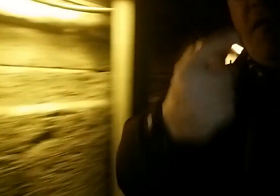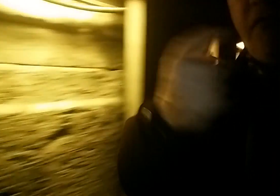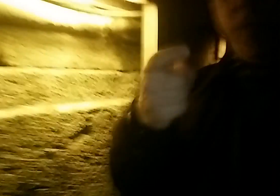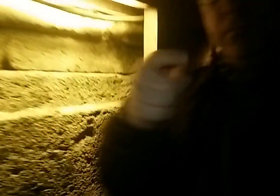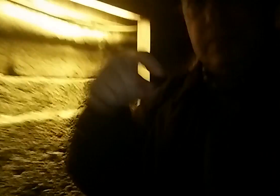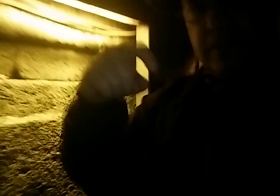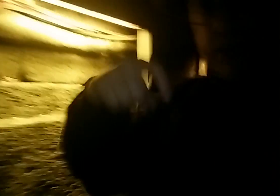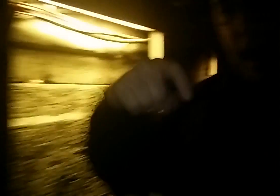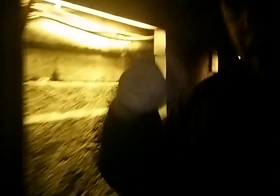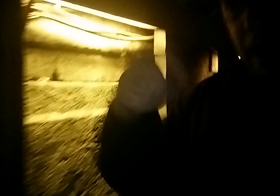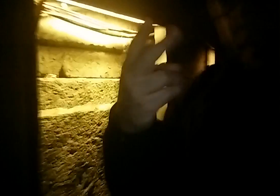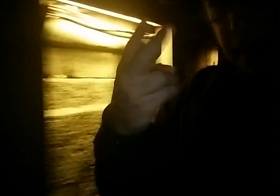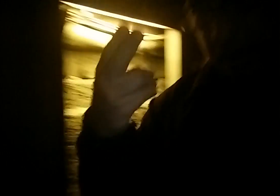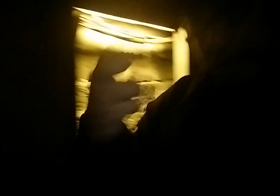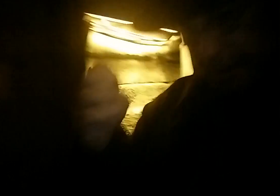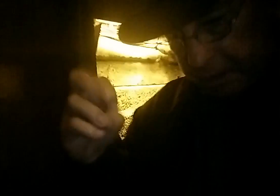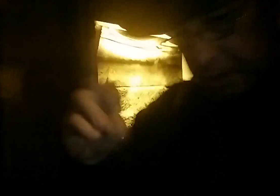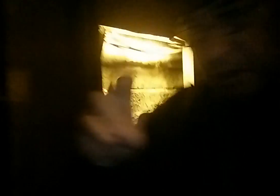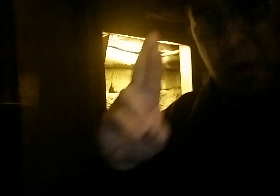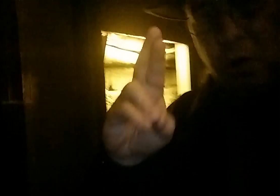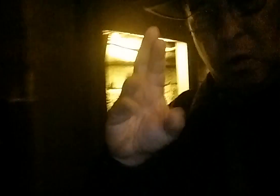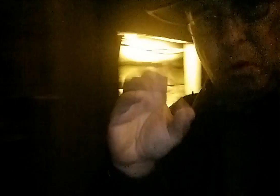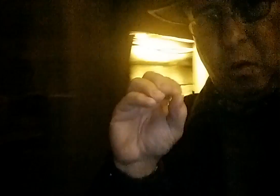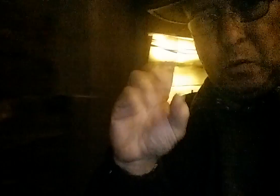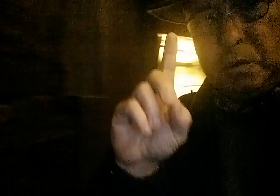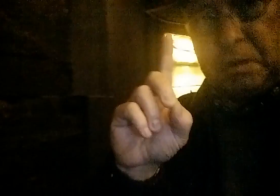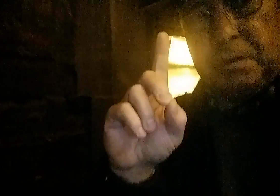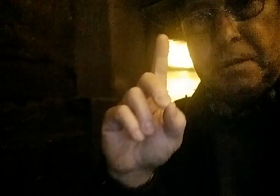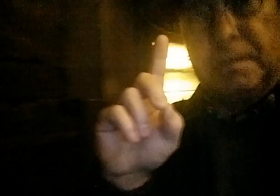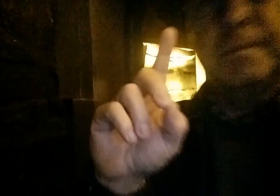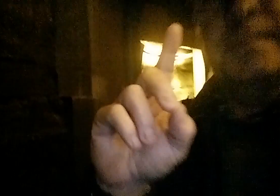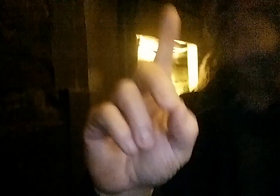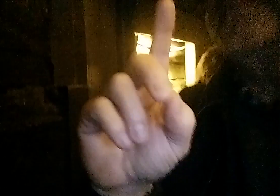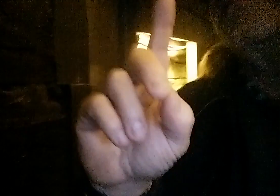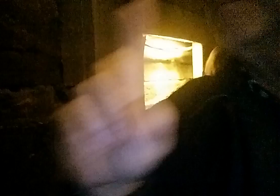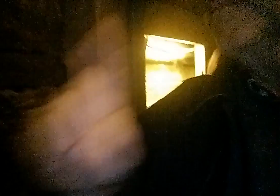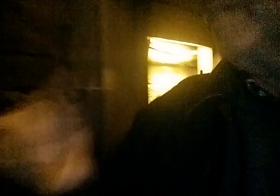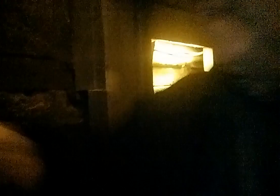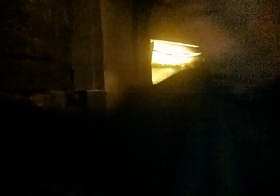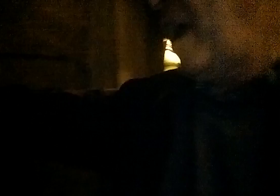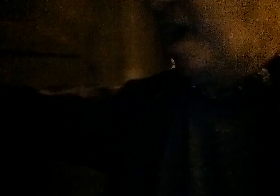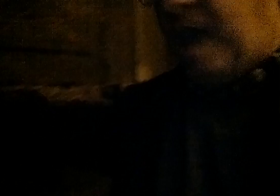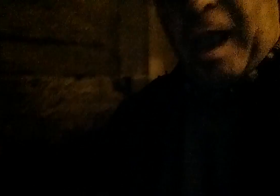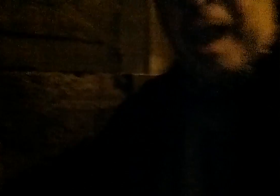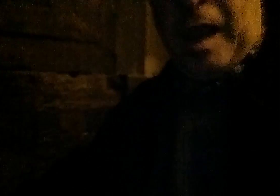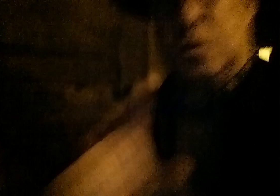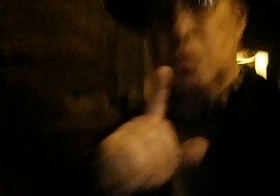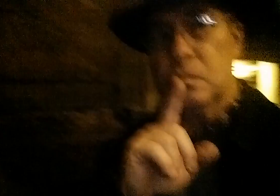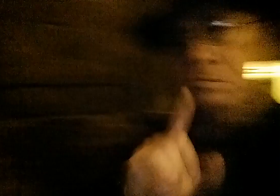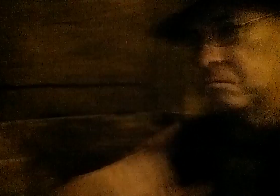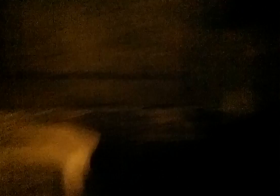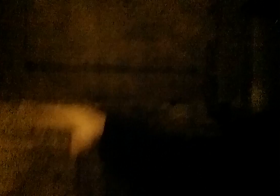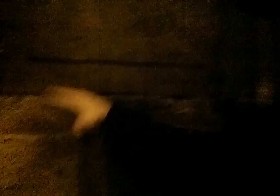notice the stones cut just exactly like this. This is how we know exactly what it is. This was done in Herod's time.